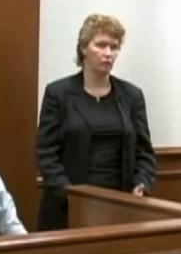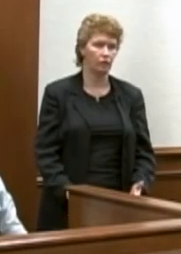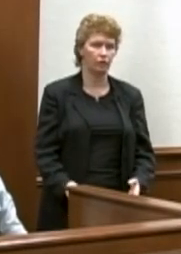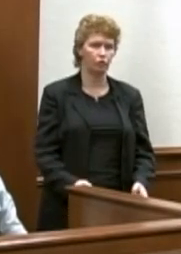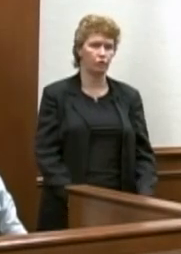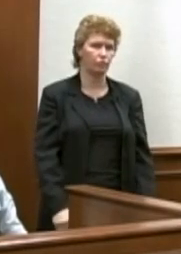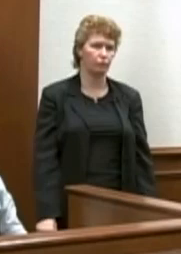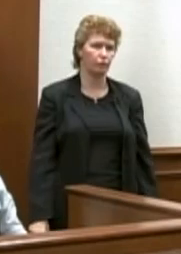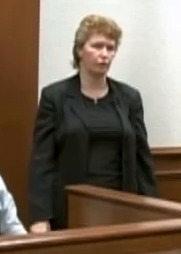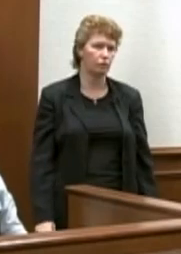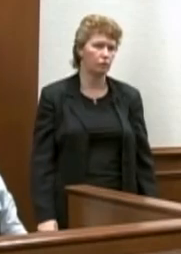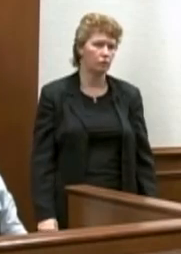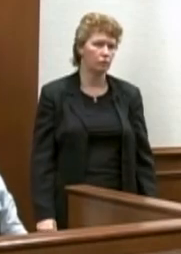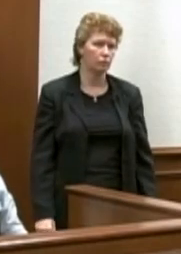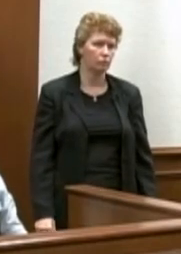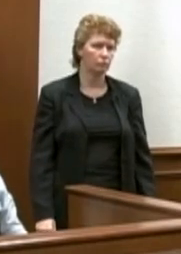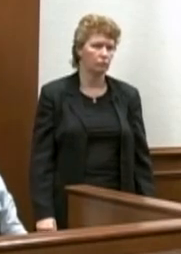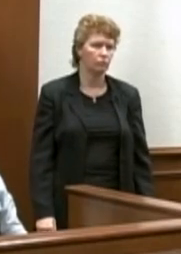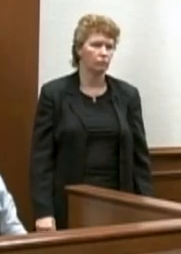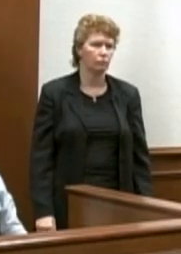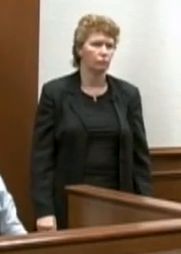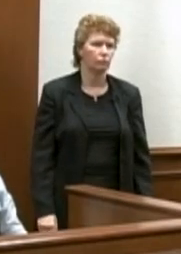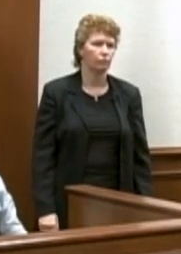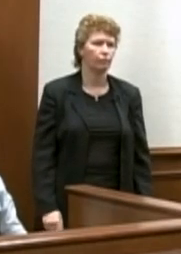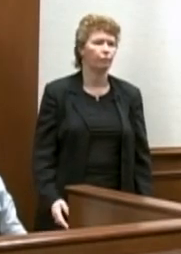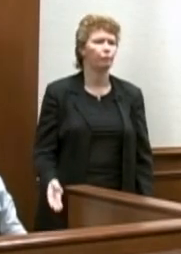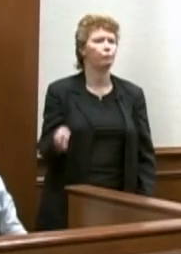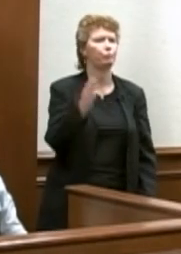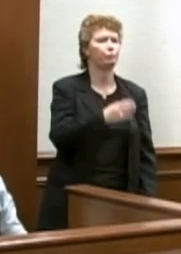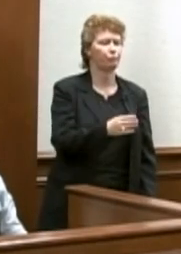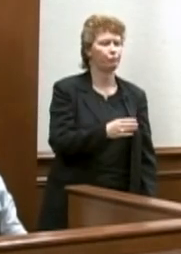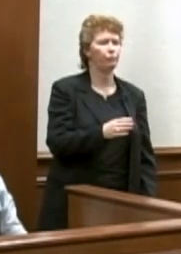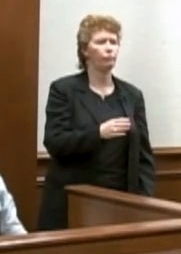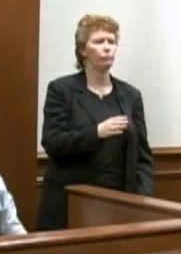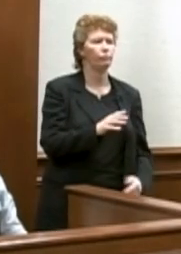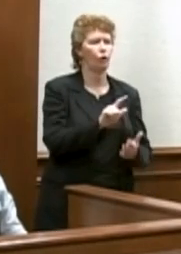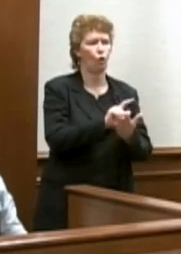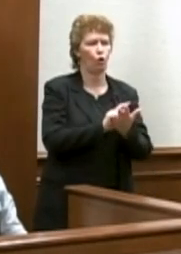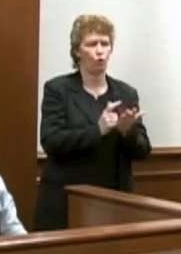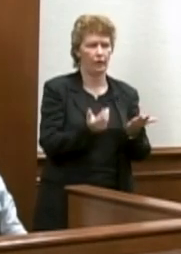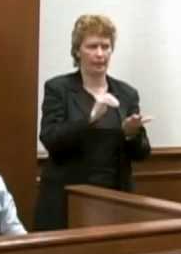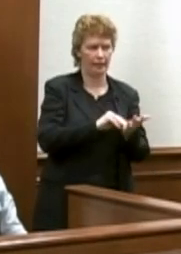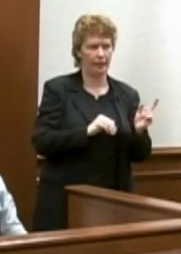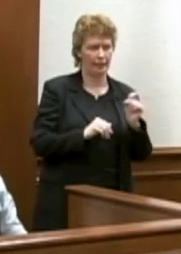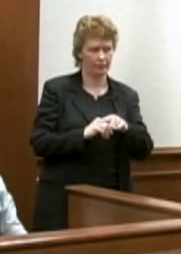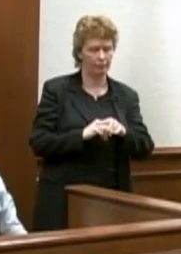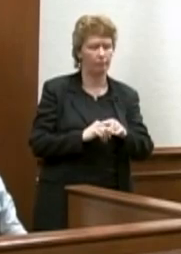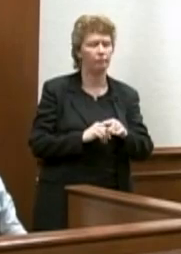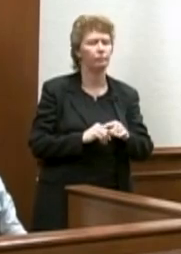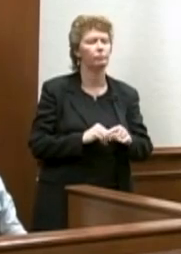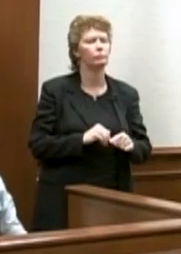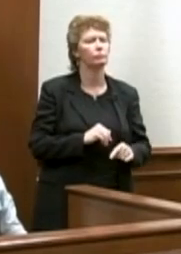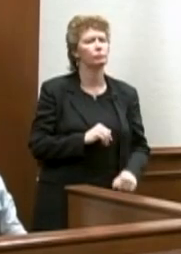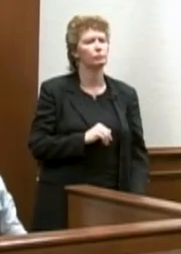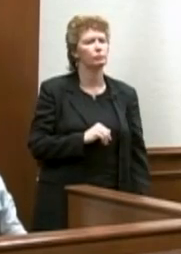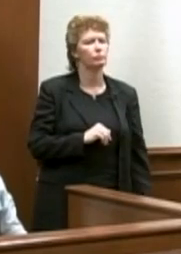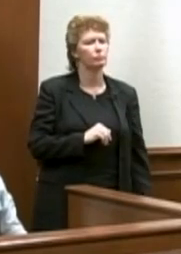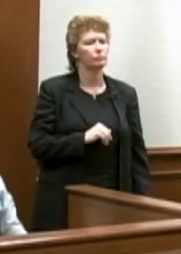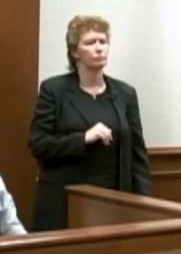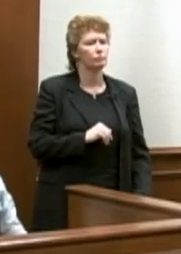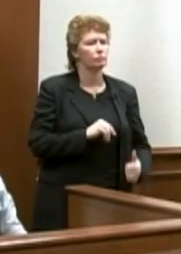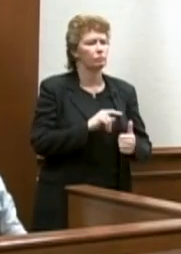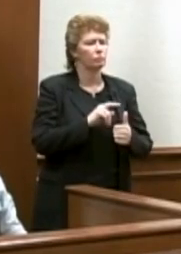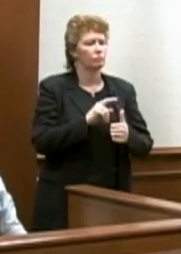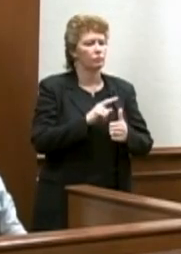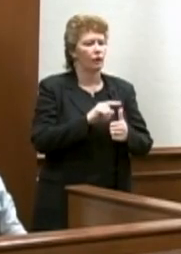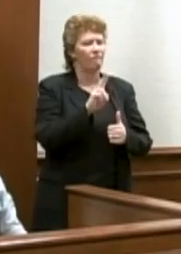that the attorney is referring to. Have you ever seen Ms. Baker lose her temper or